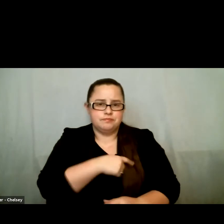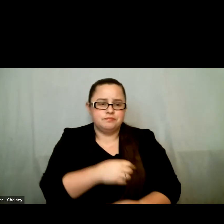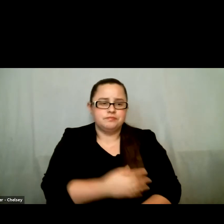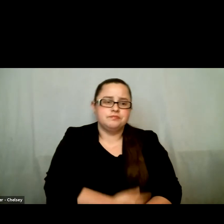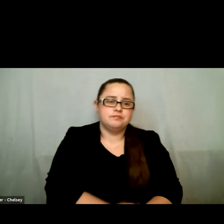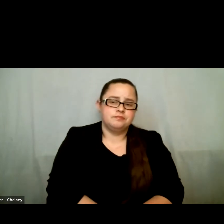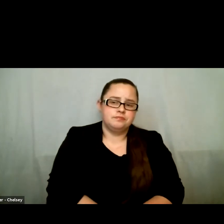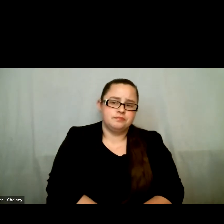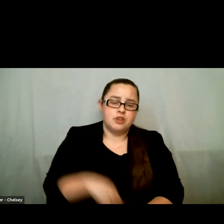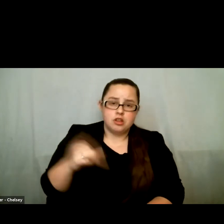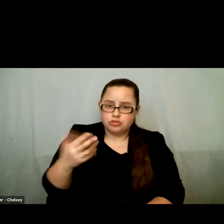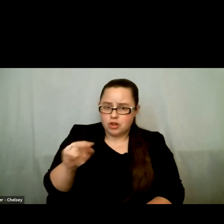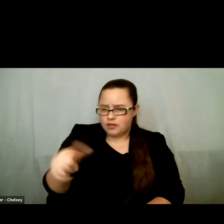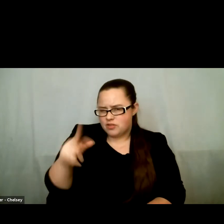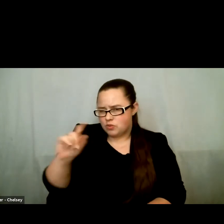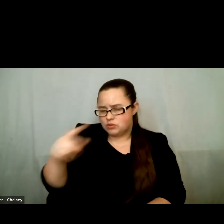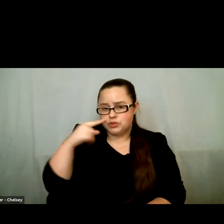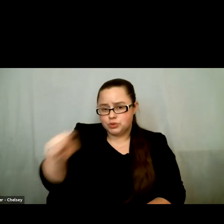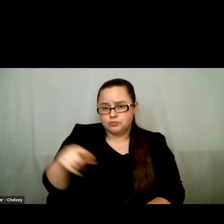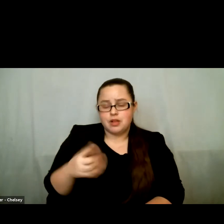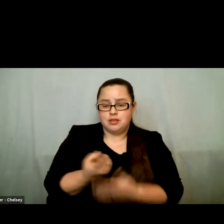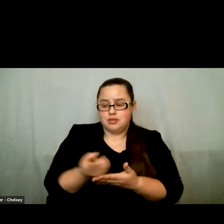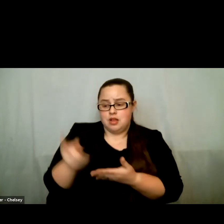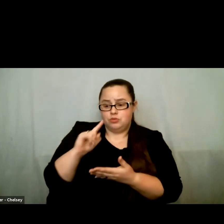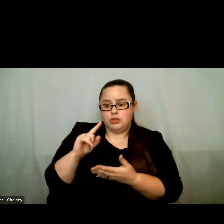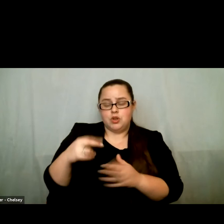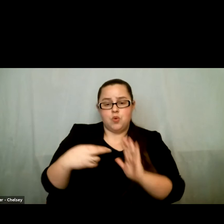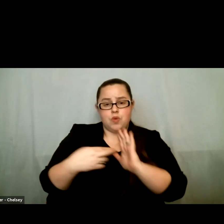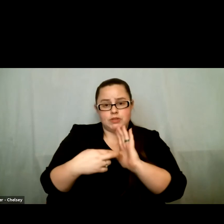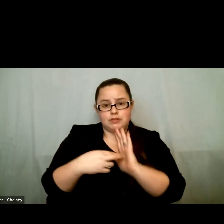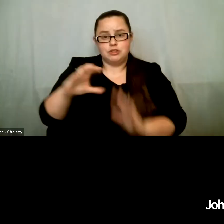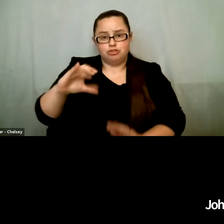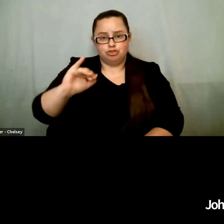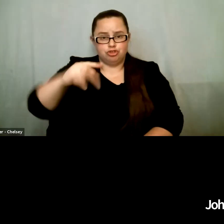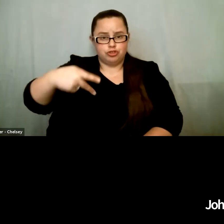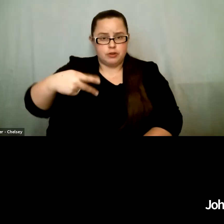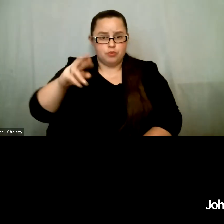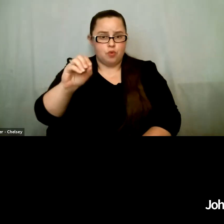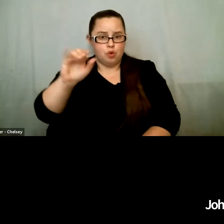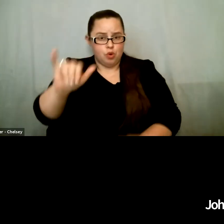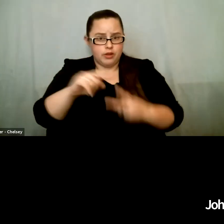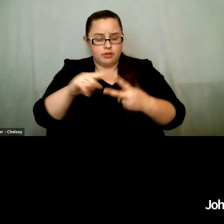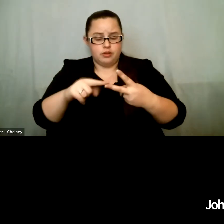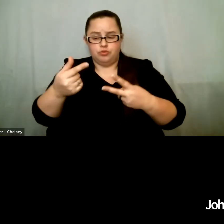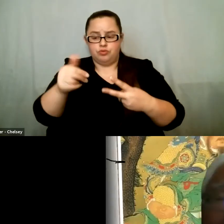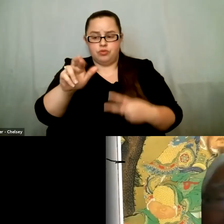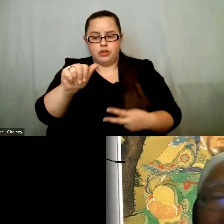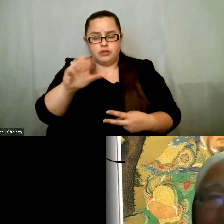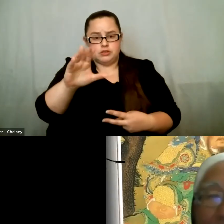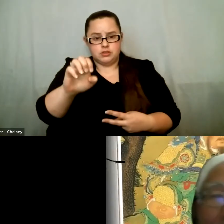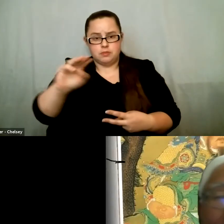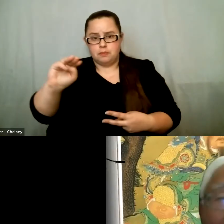you. Last week, Representatives Chip Roy and Grace Meng commented on the